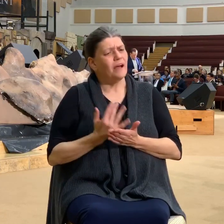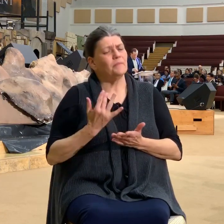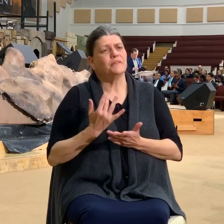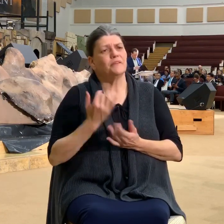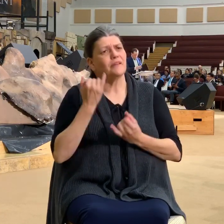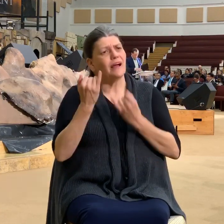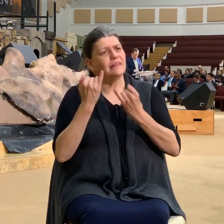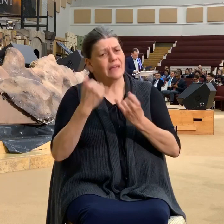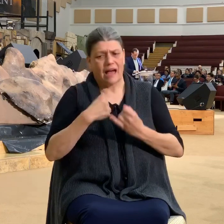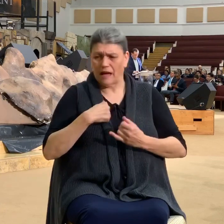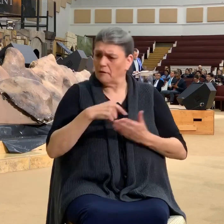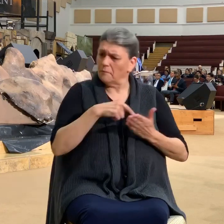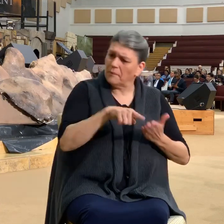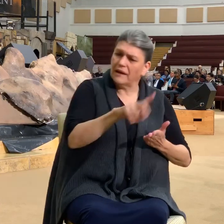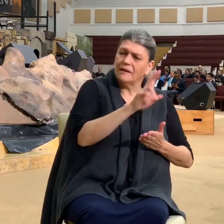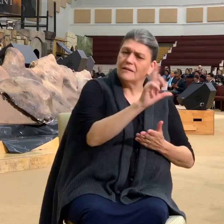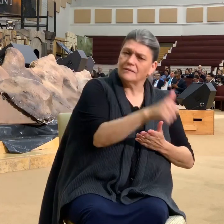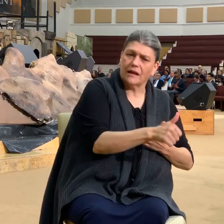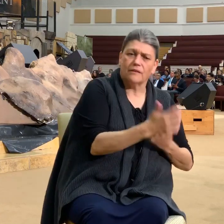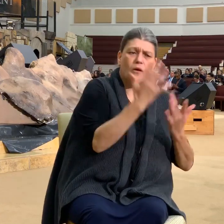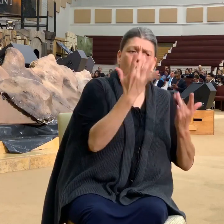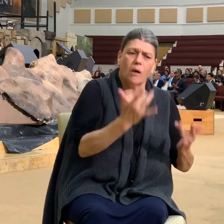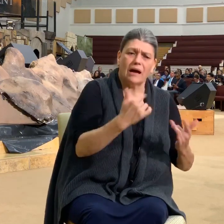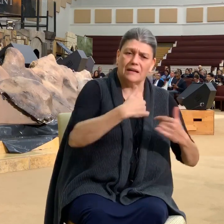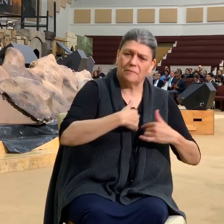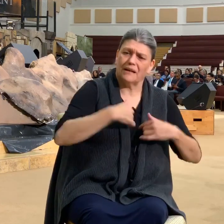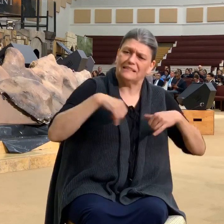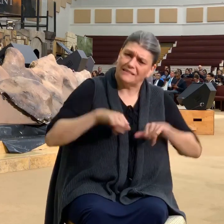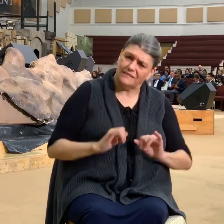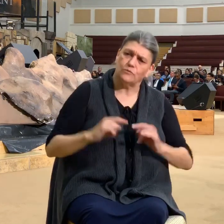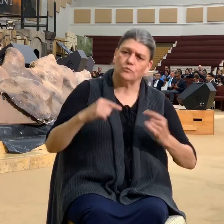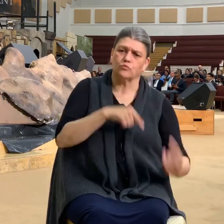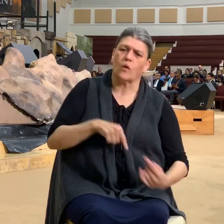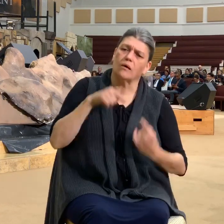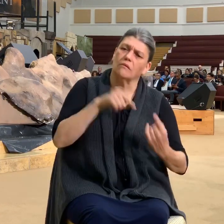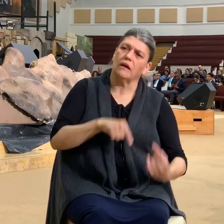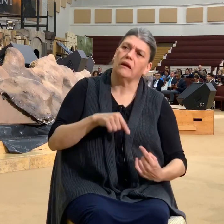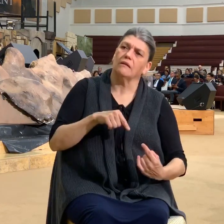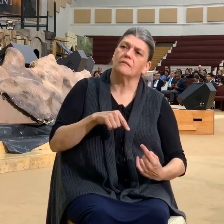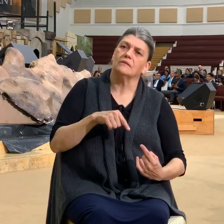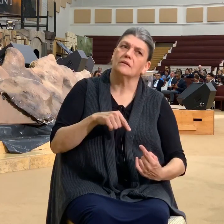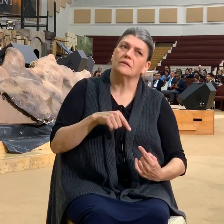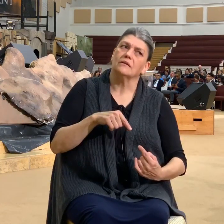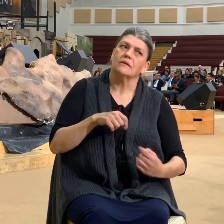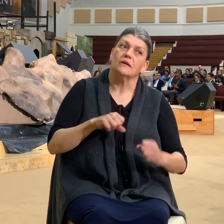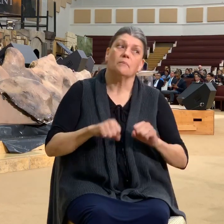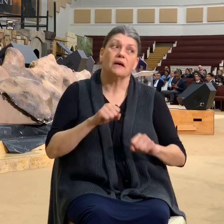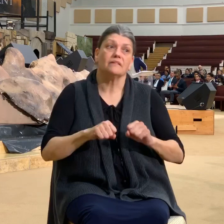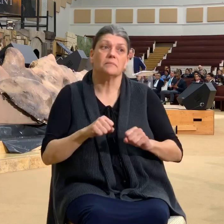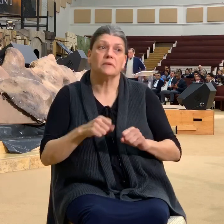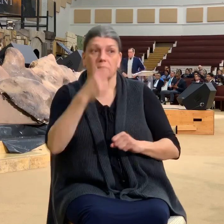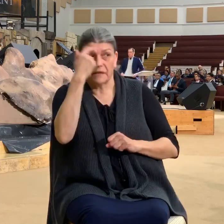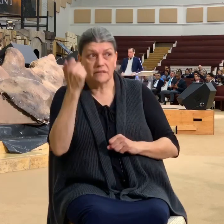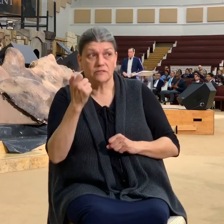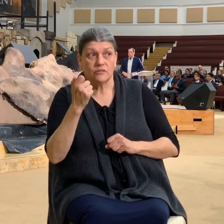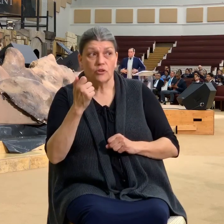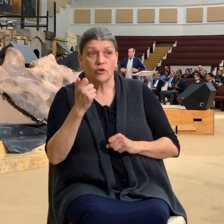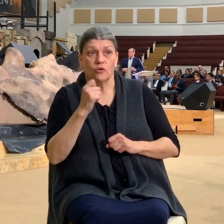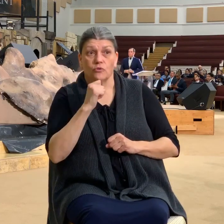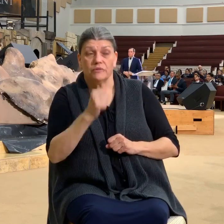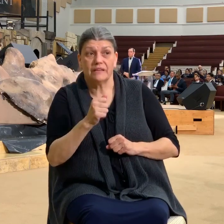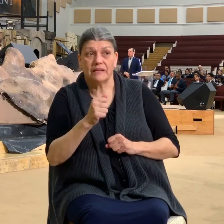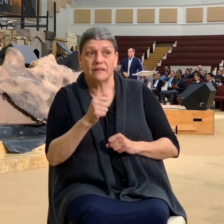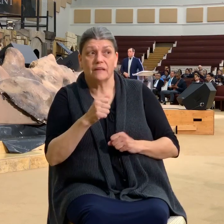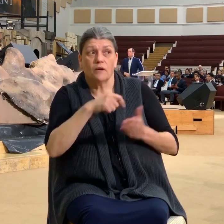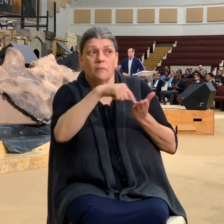pay tithe, why am I still struggling? And it may be because you haven't paid